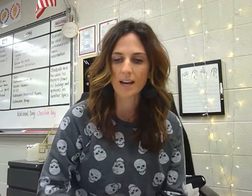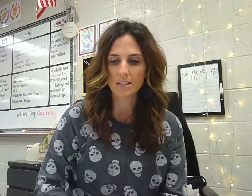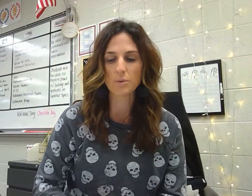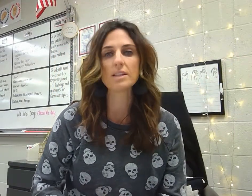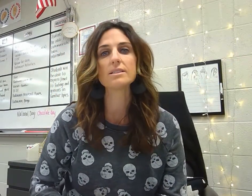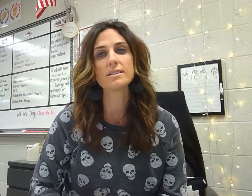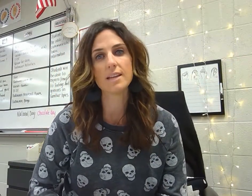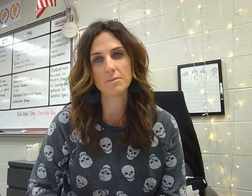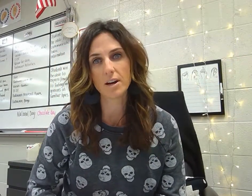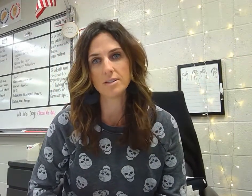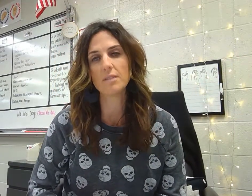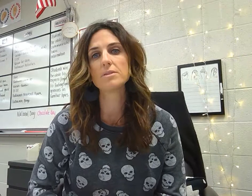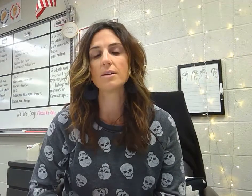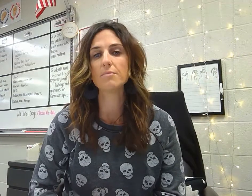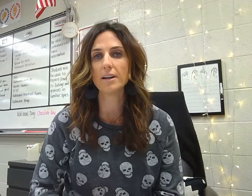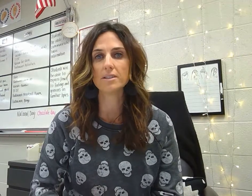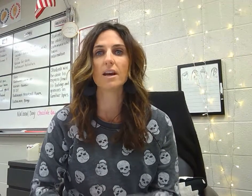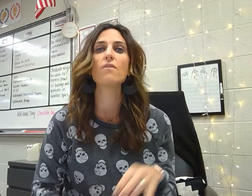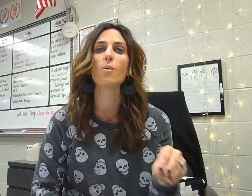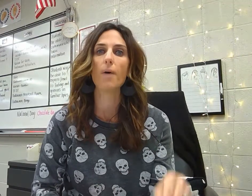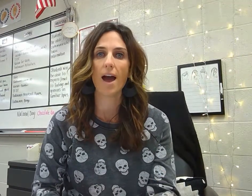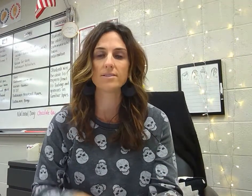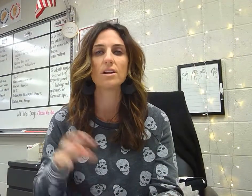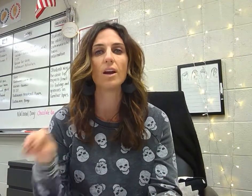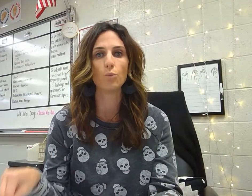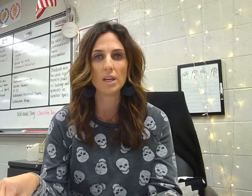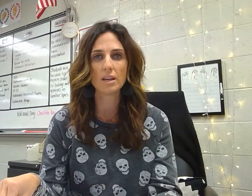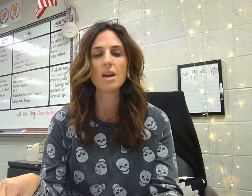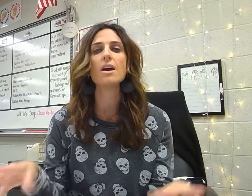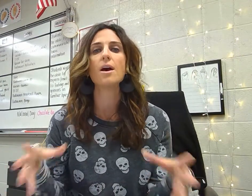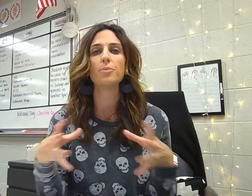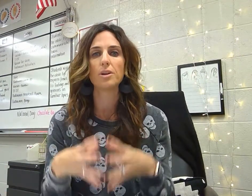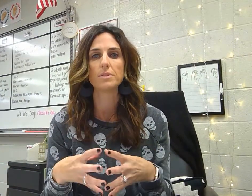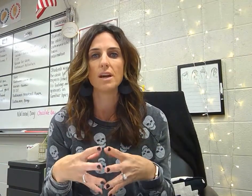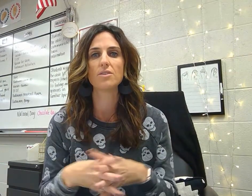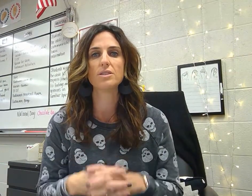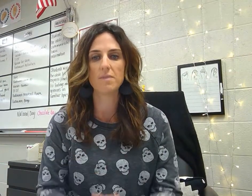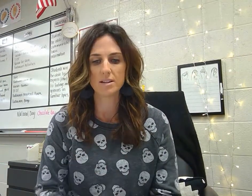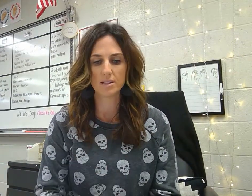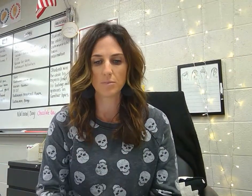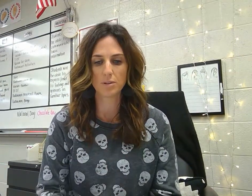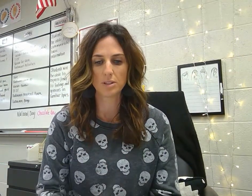Last week, same concept, combine the sign for past and week and put them together to make a simpler sign.